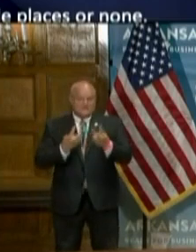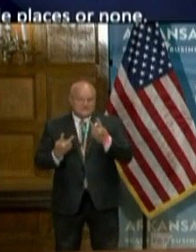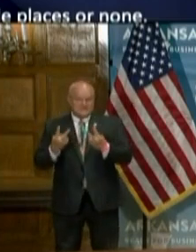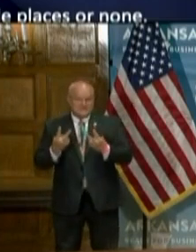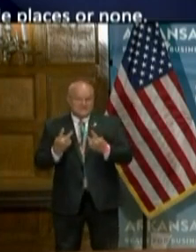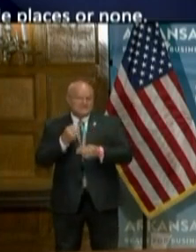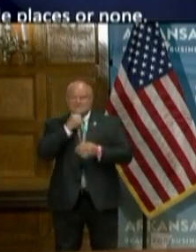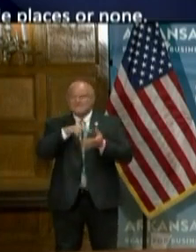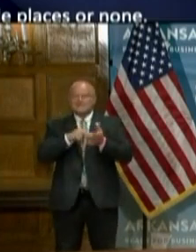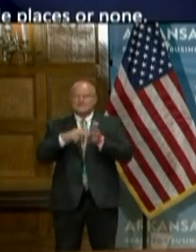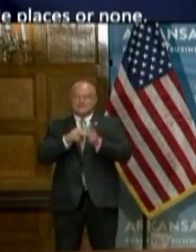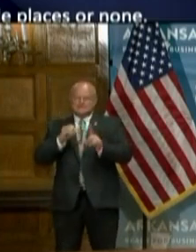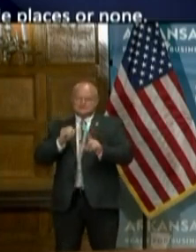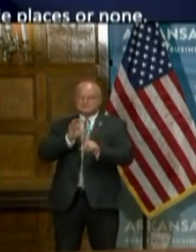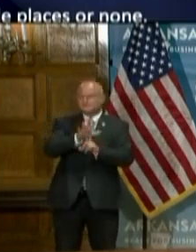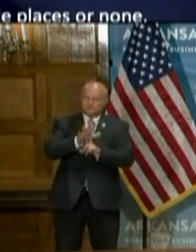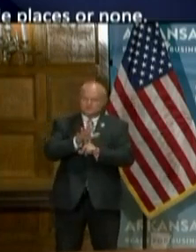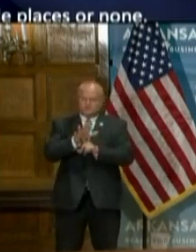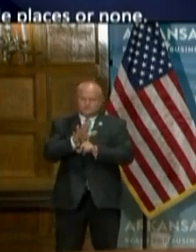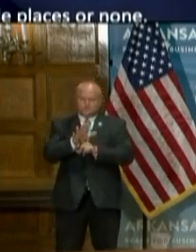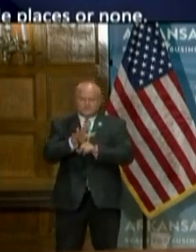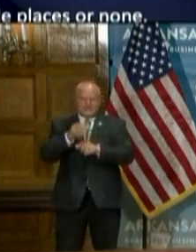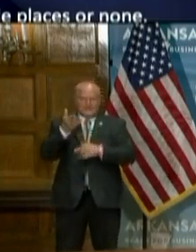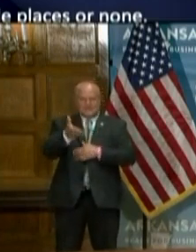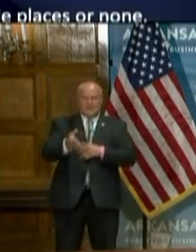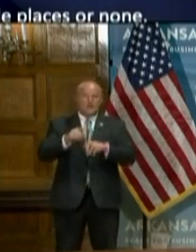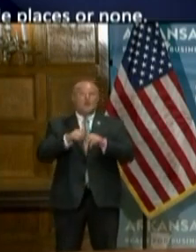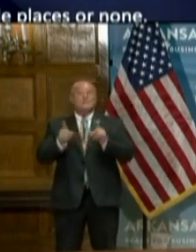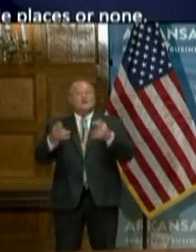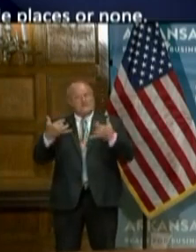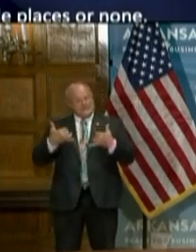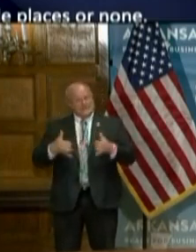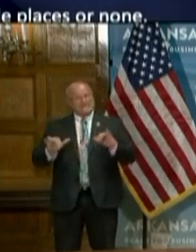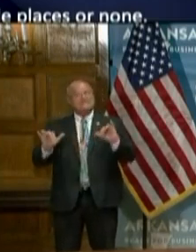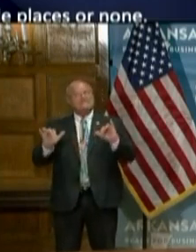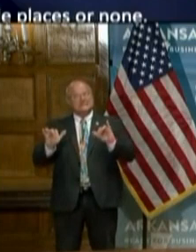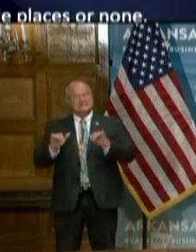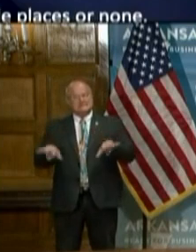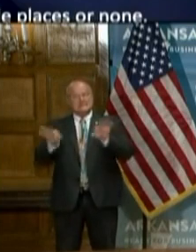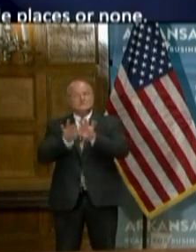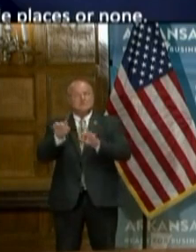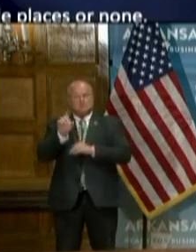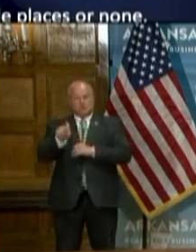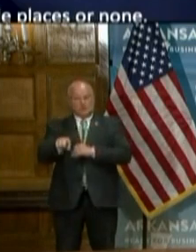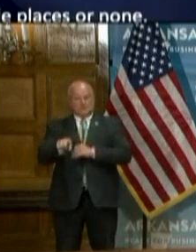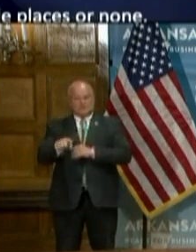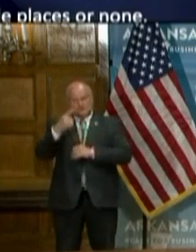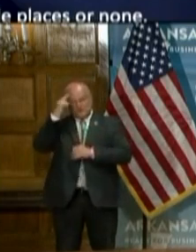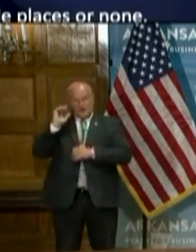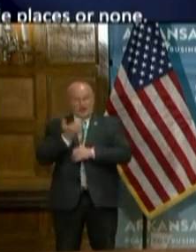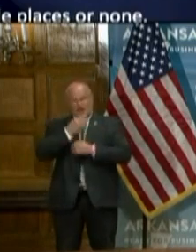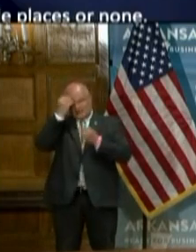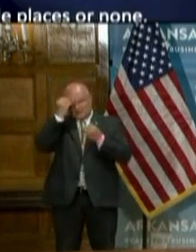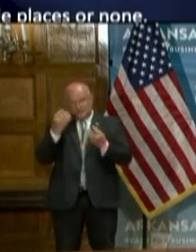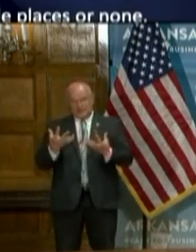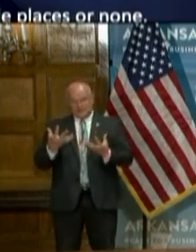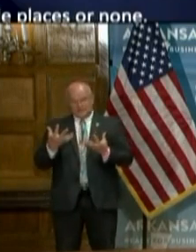one business doesn't mean they contracted COVID there, but it is still a relevant question for our